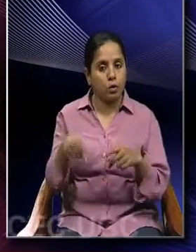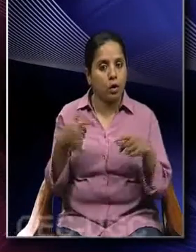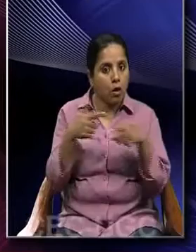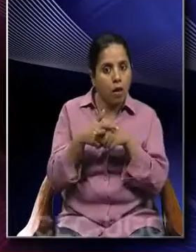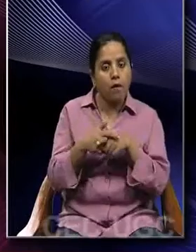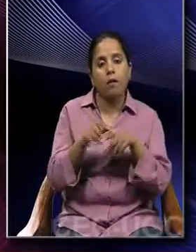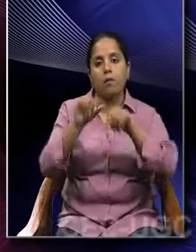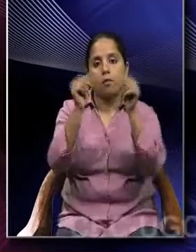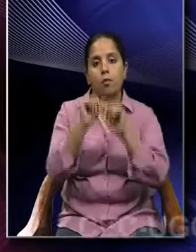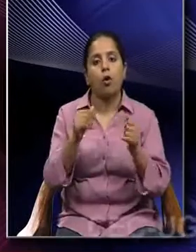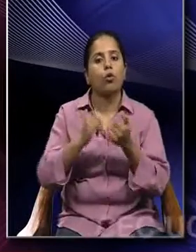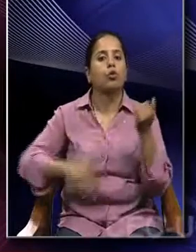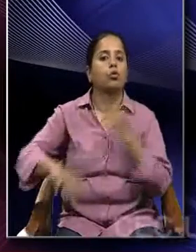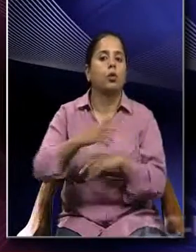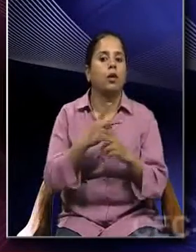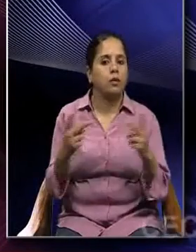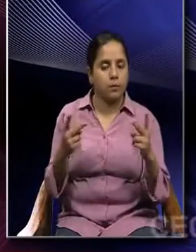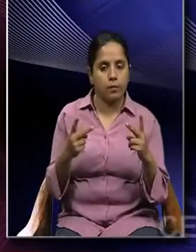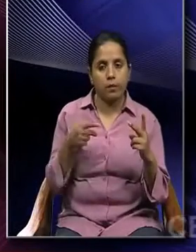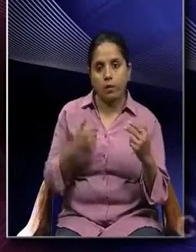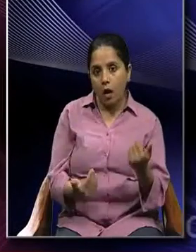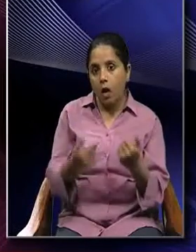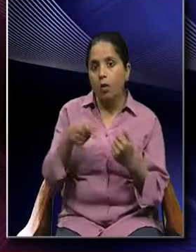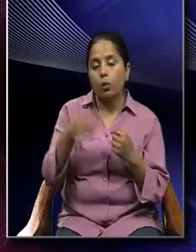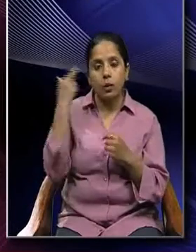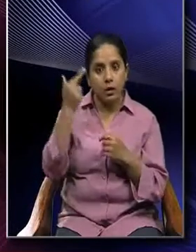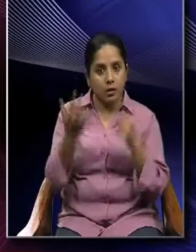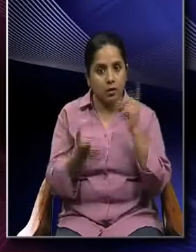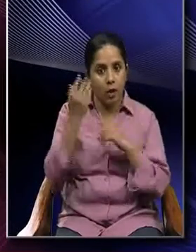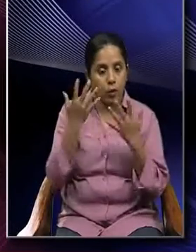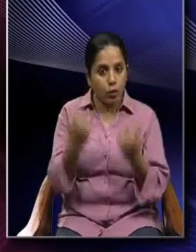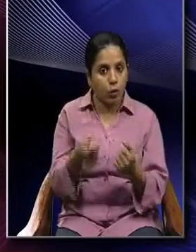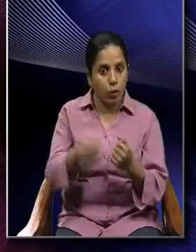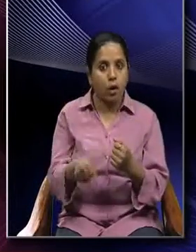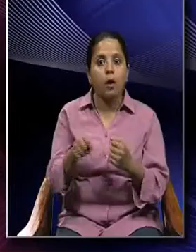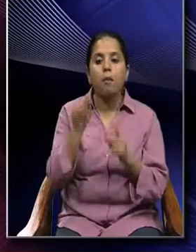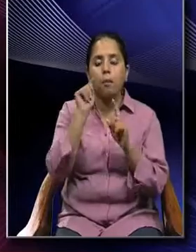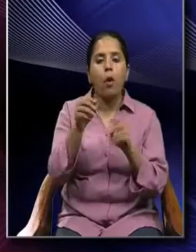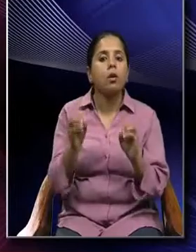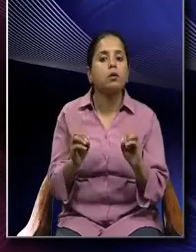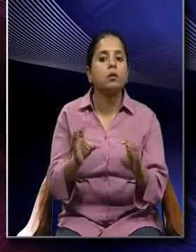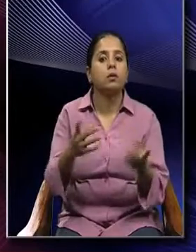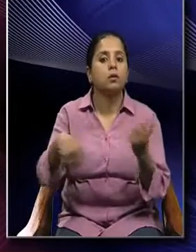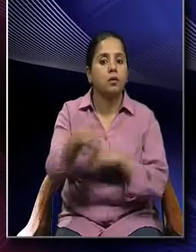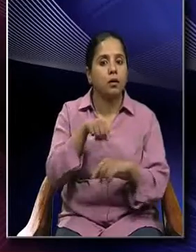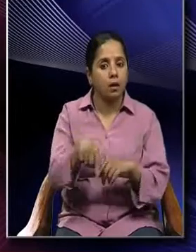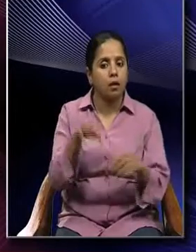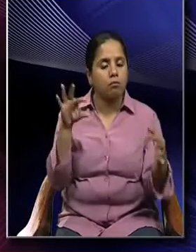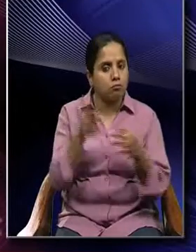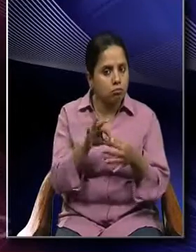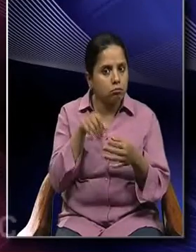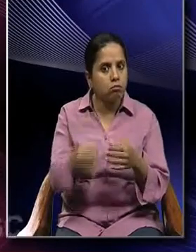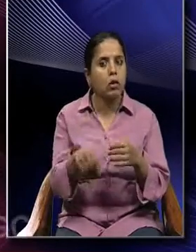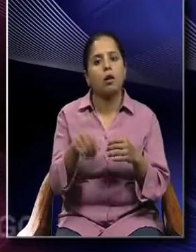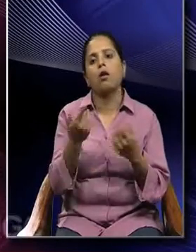of society. If you try to find the reason for that, the point of origin for that, it is rooted in the conflict model of